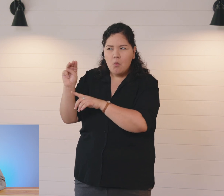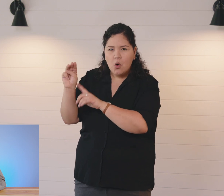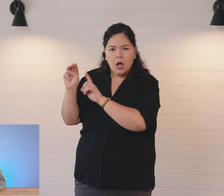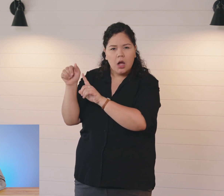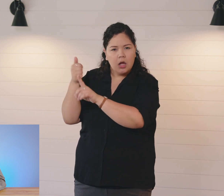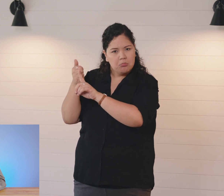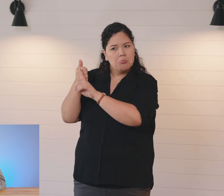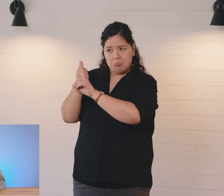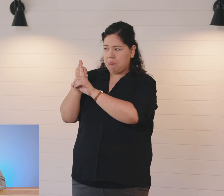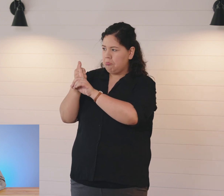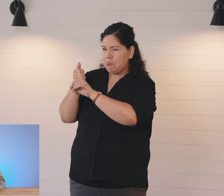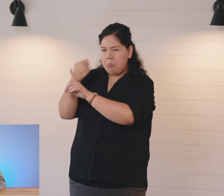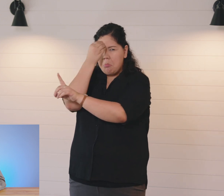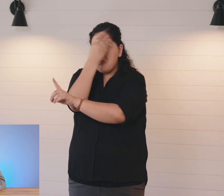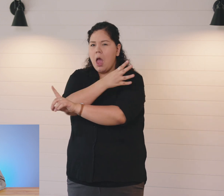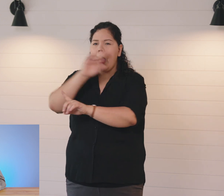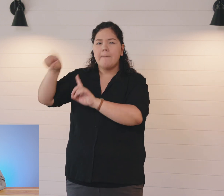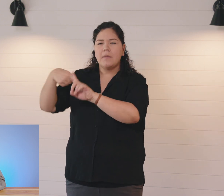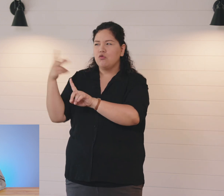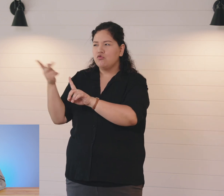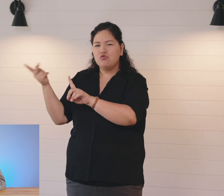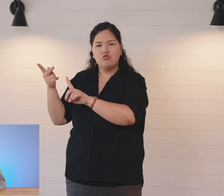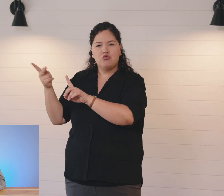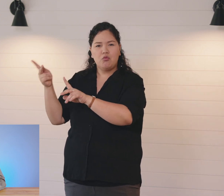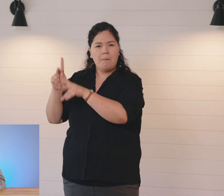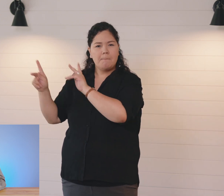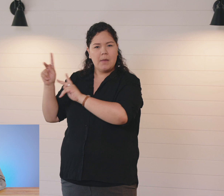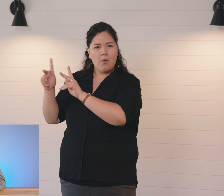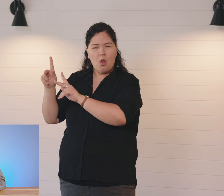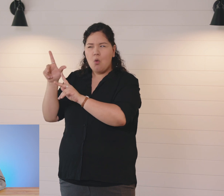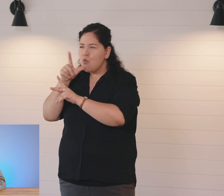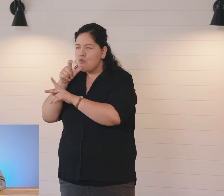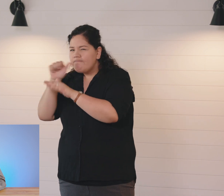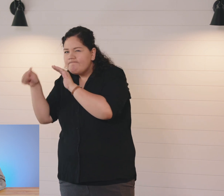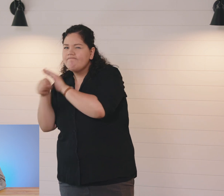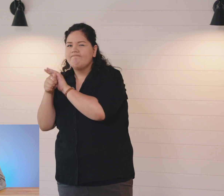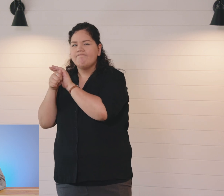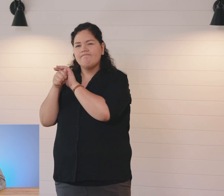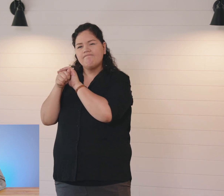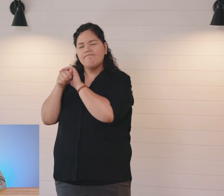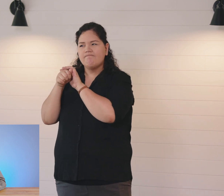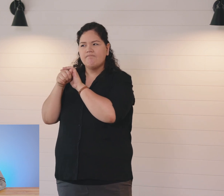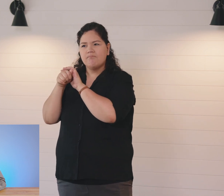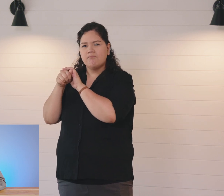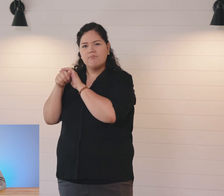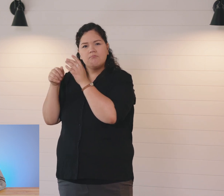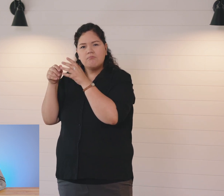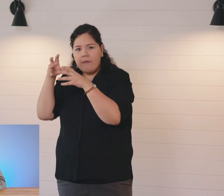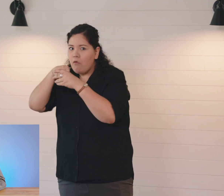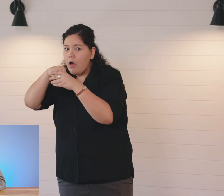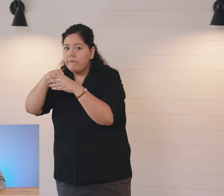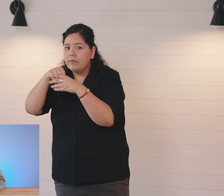had exposed Bigthana and Teresh, who were two men who had committed